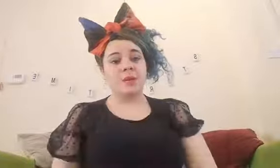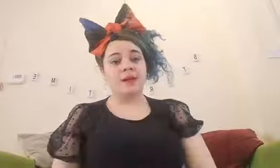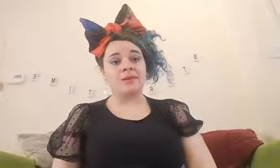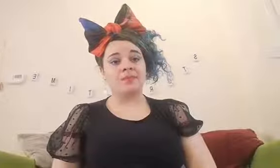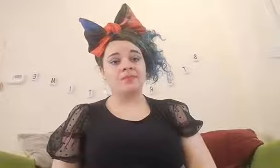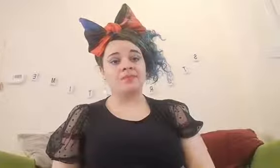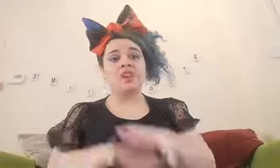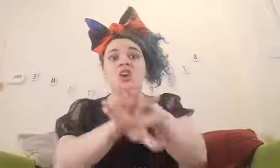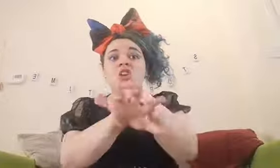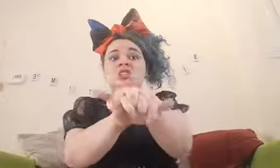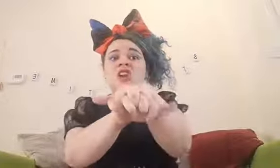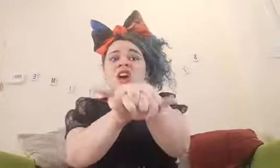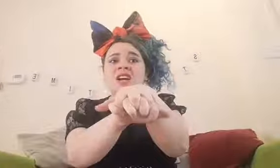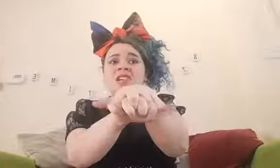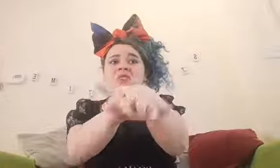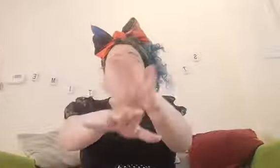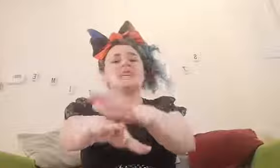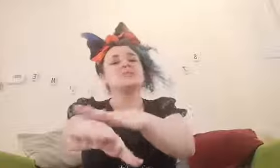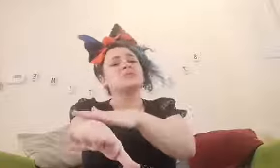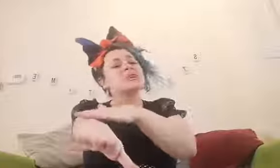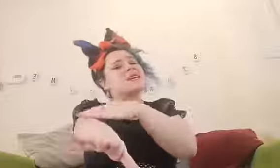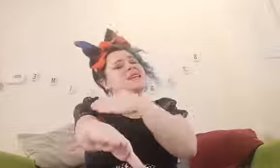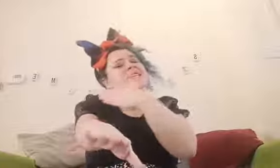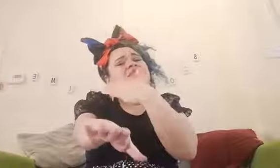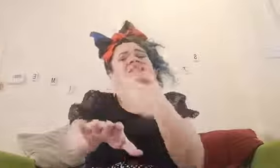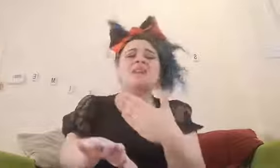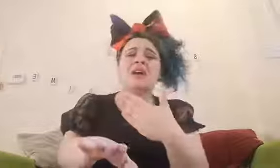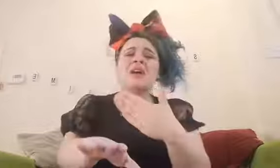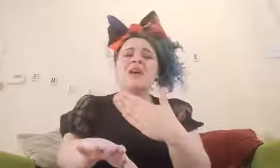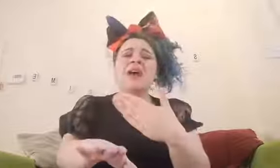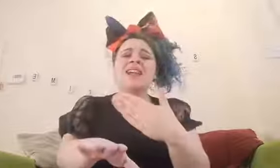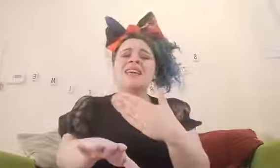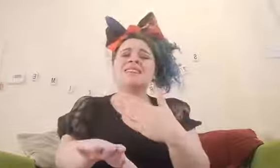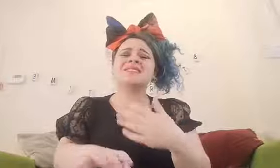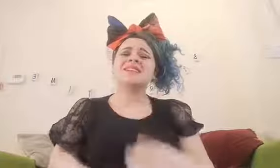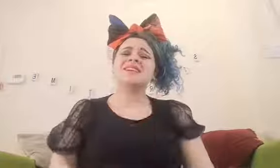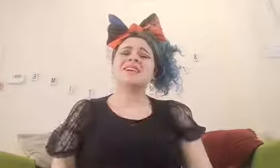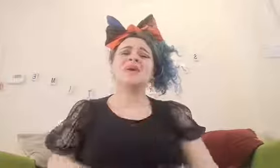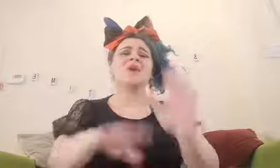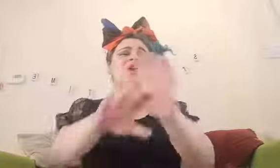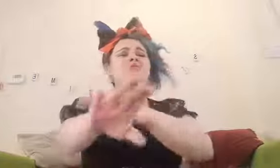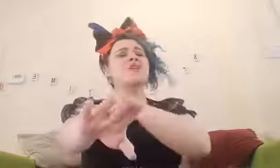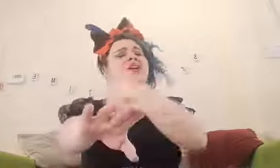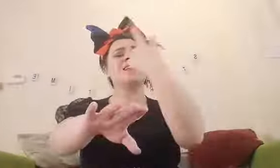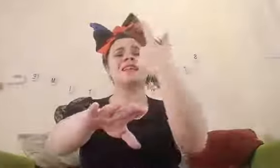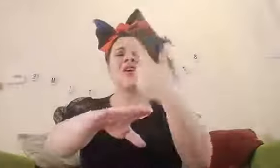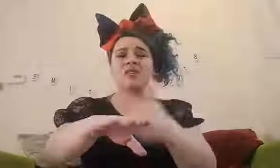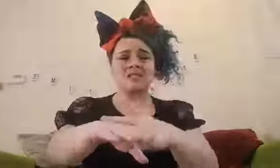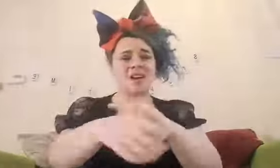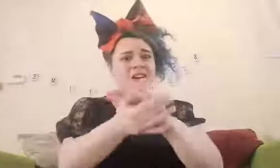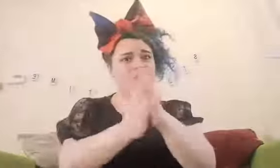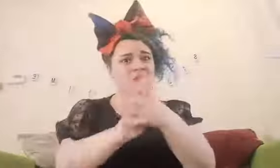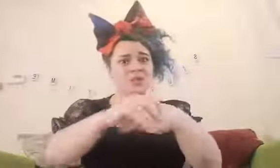Well, Turtle is really slow and it took him a really long time to wash